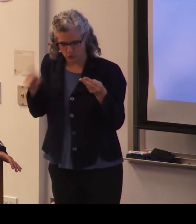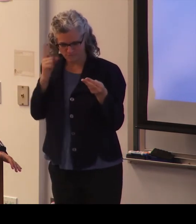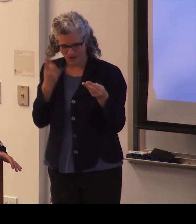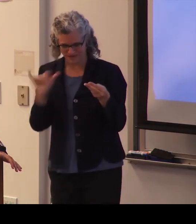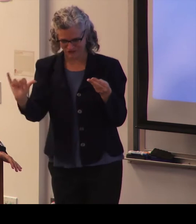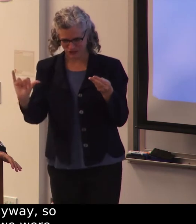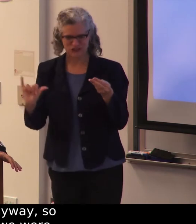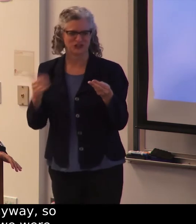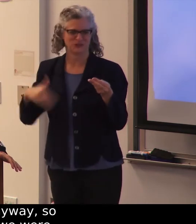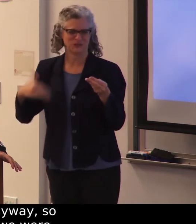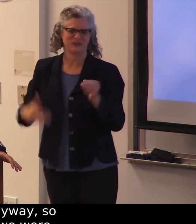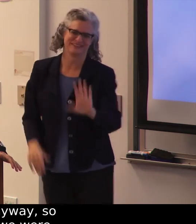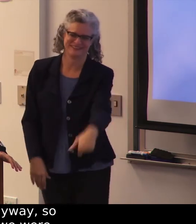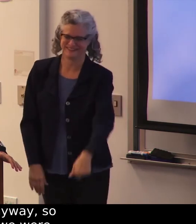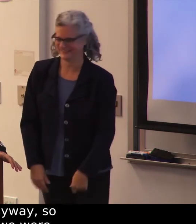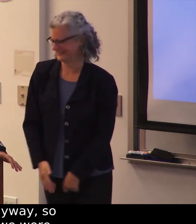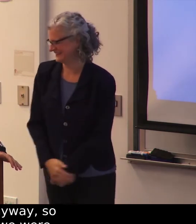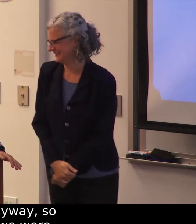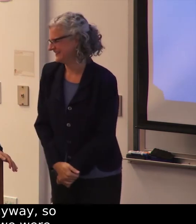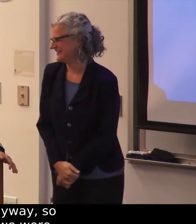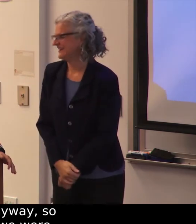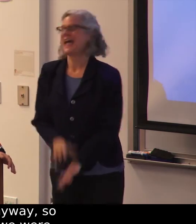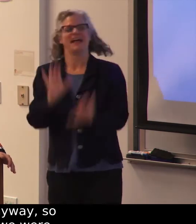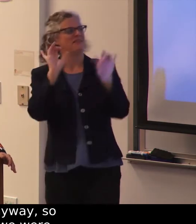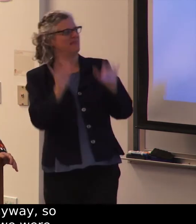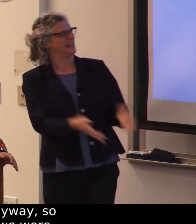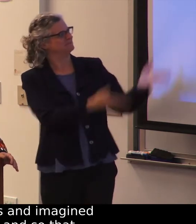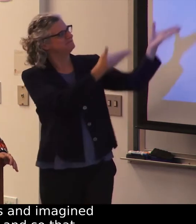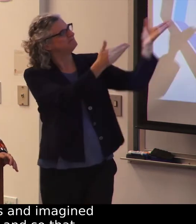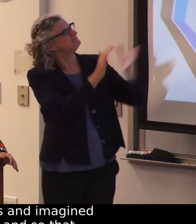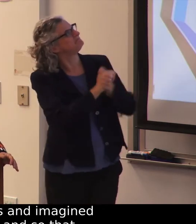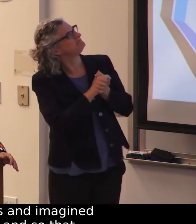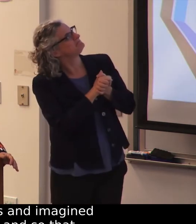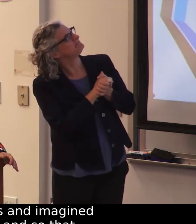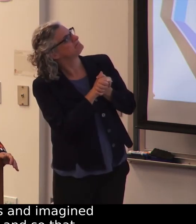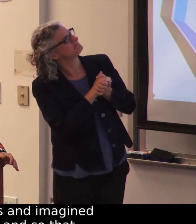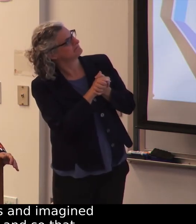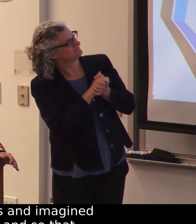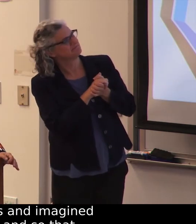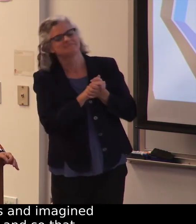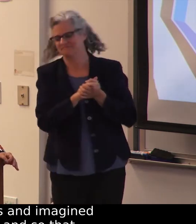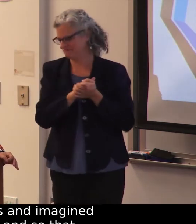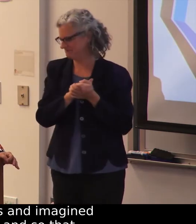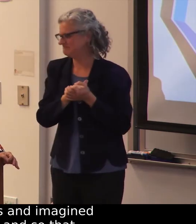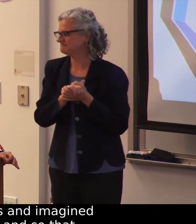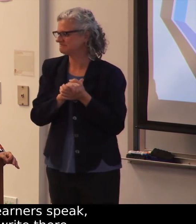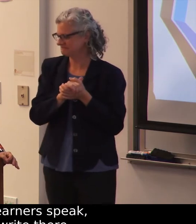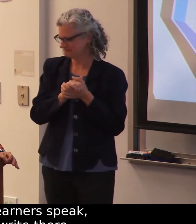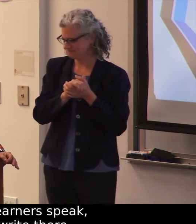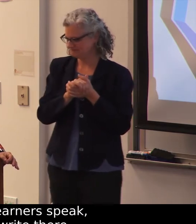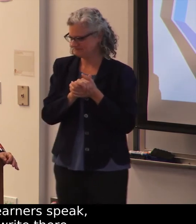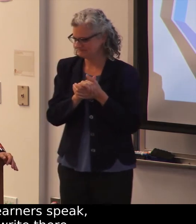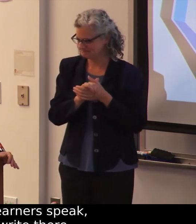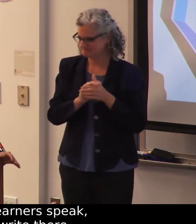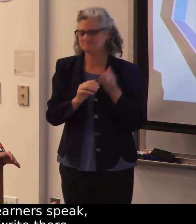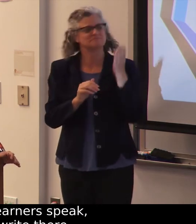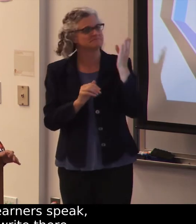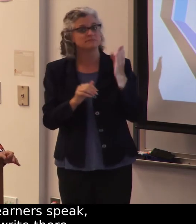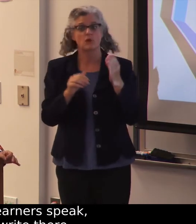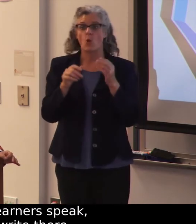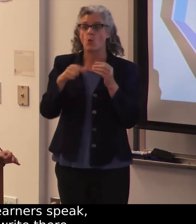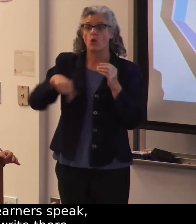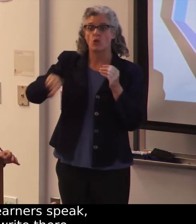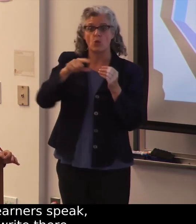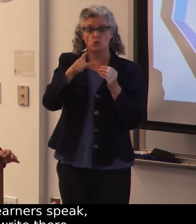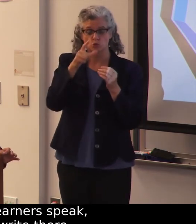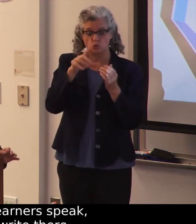so anyway, so here we were at the imagined communities and the imagined identities, and so that every time that language learners speak, read, or write, they're